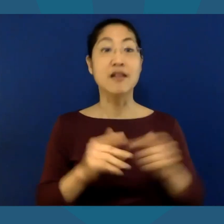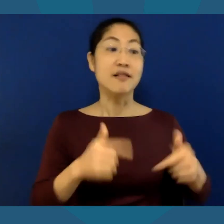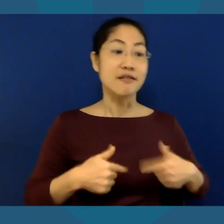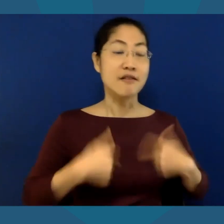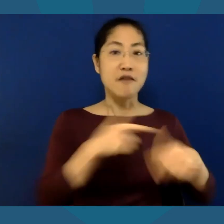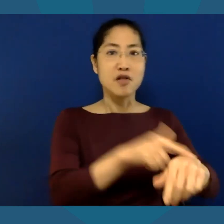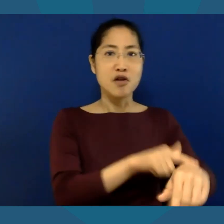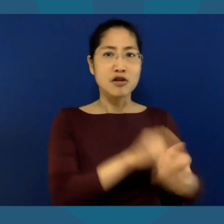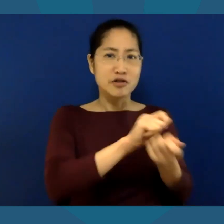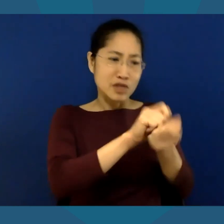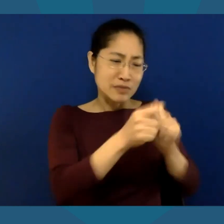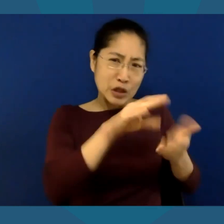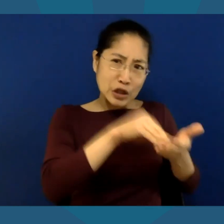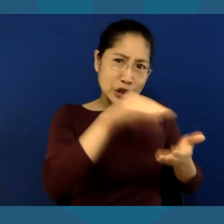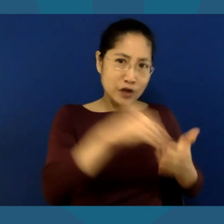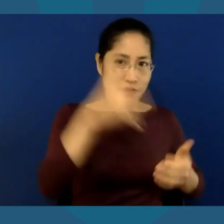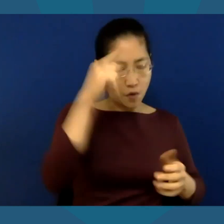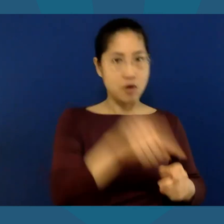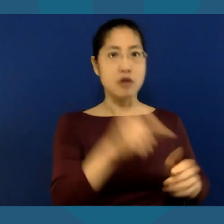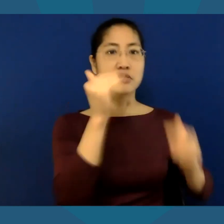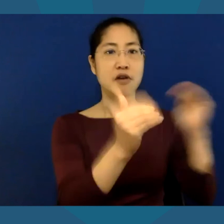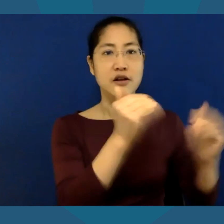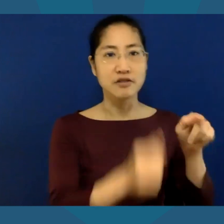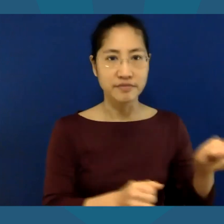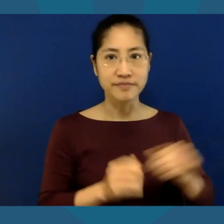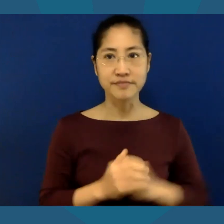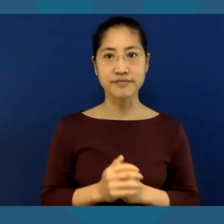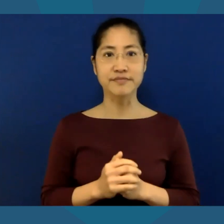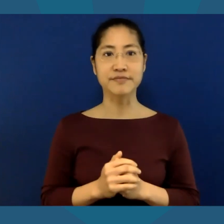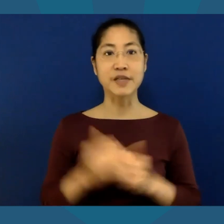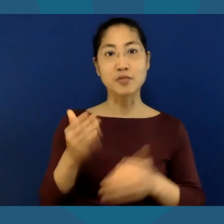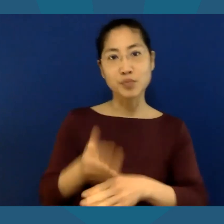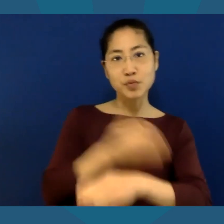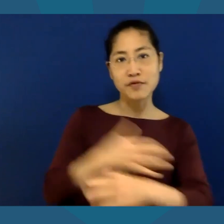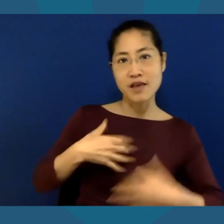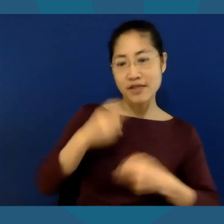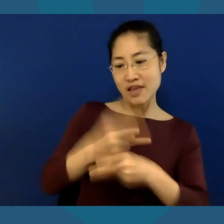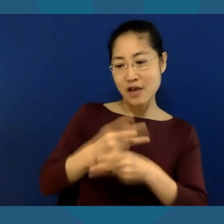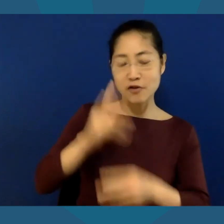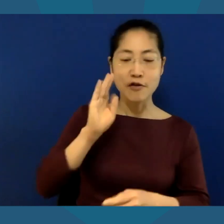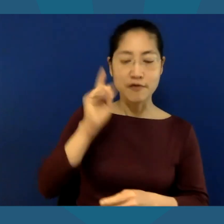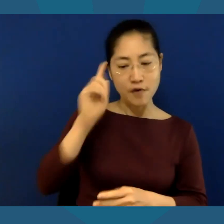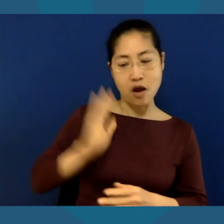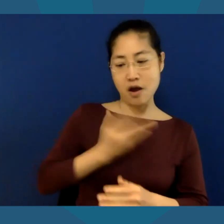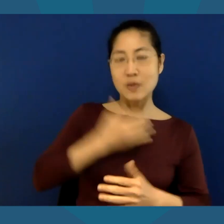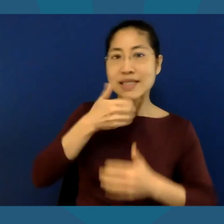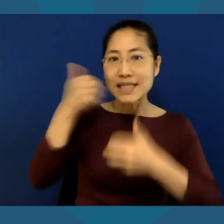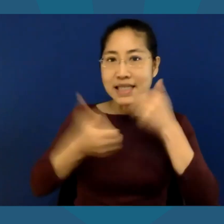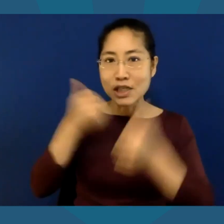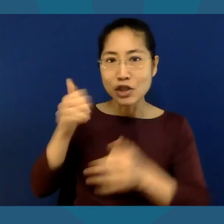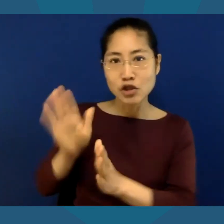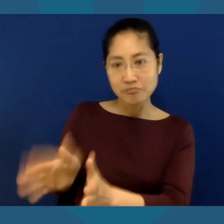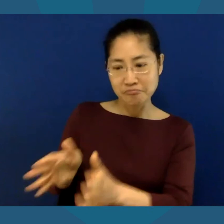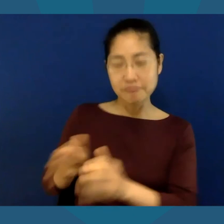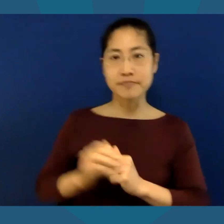education funding for our youth, lifelong transformative learning for adults, improved